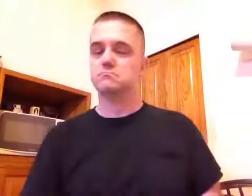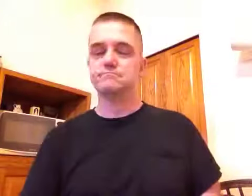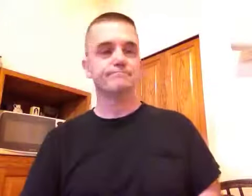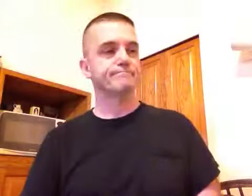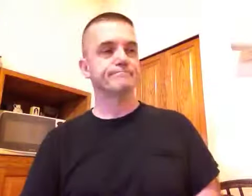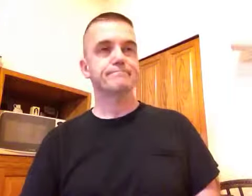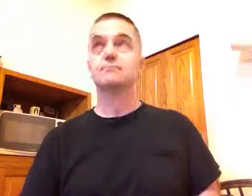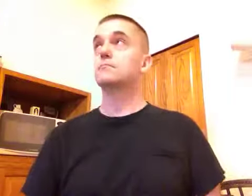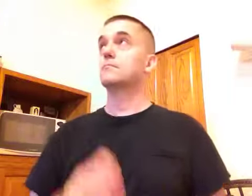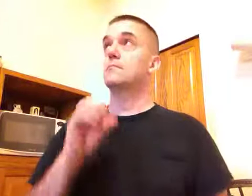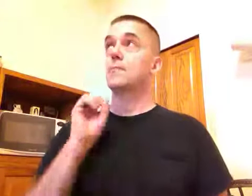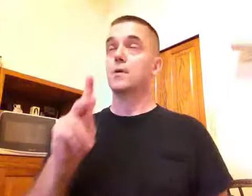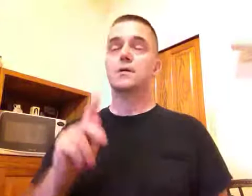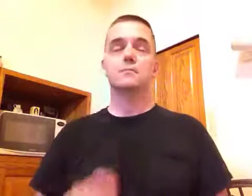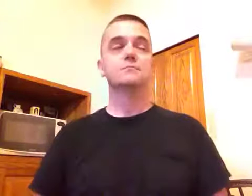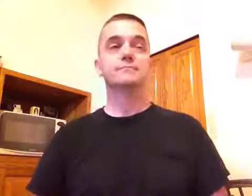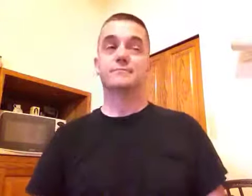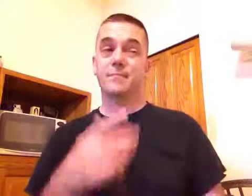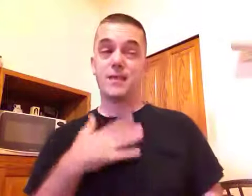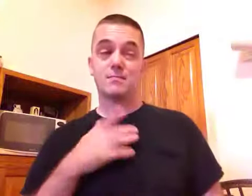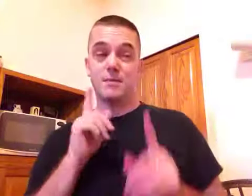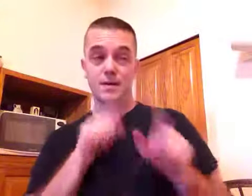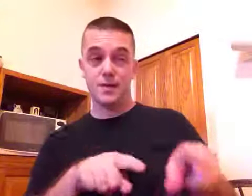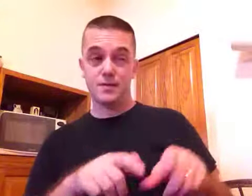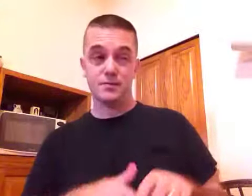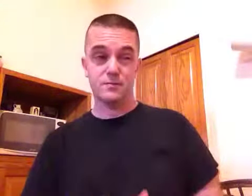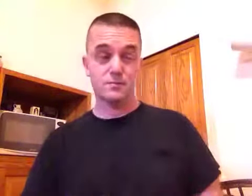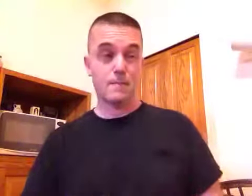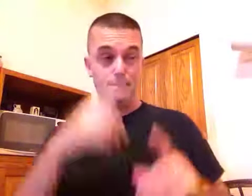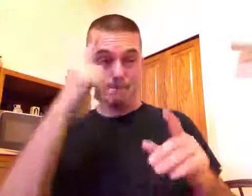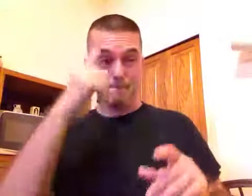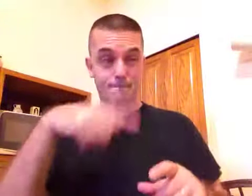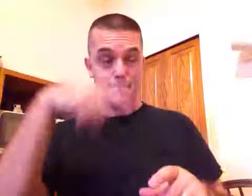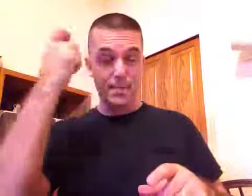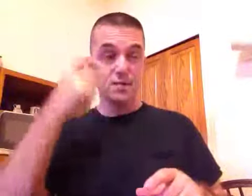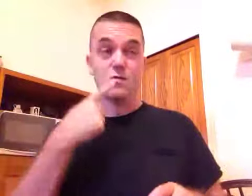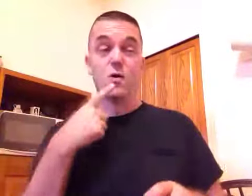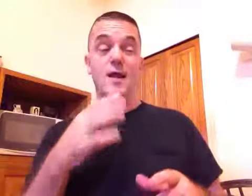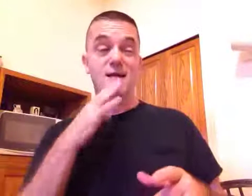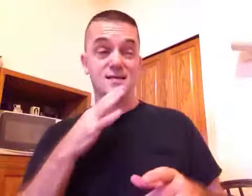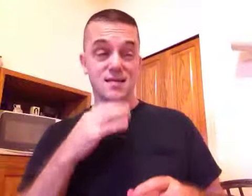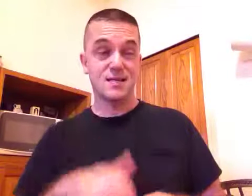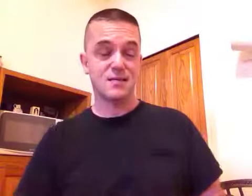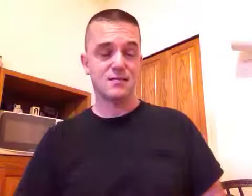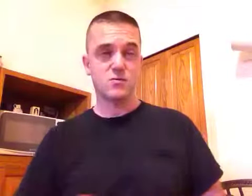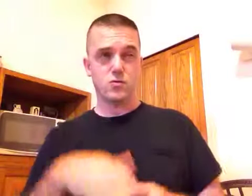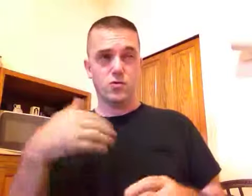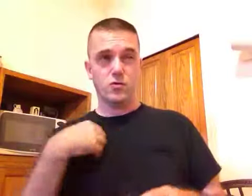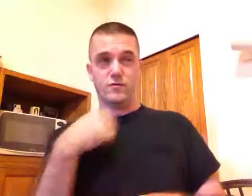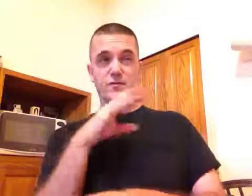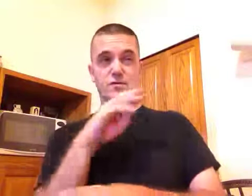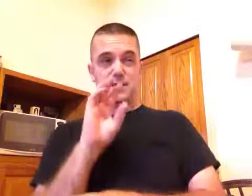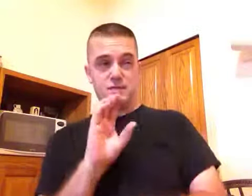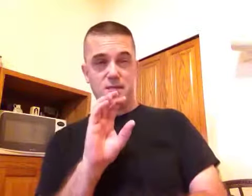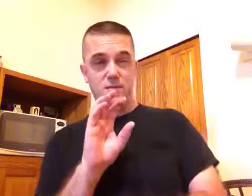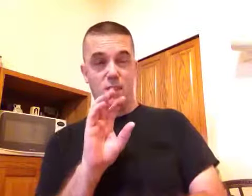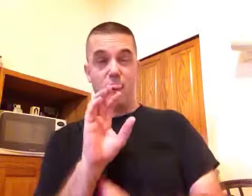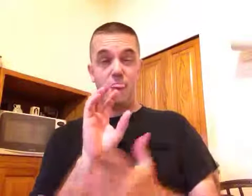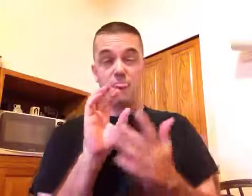Okay. That's my answer. Because of what I just said, you got 600,000 out of 4 million, and so basically you have